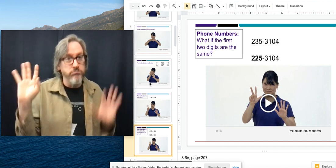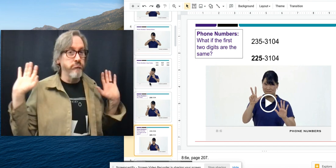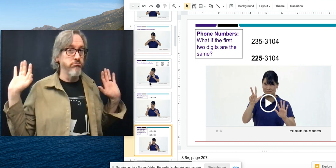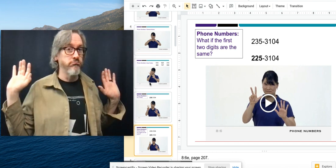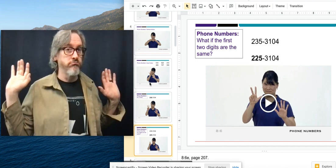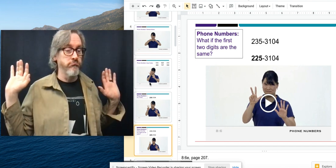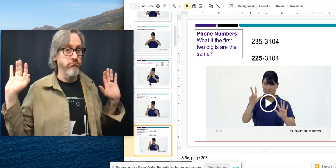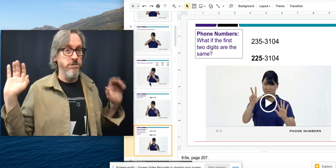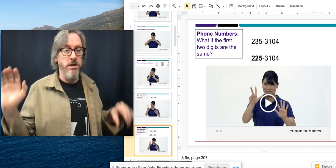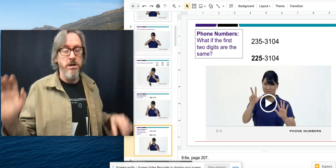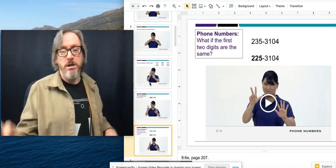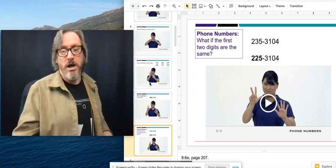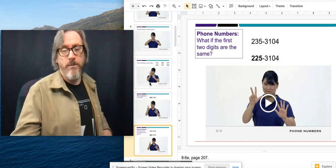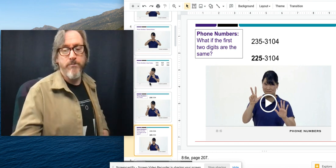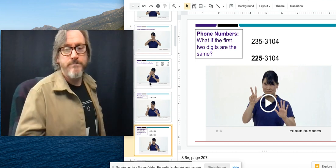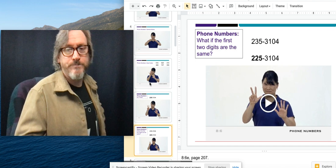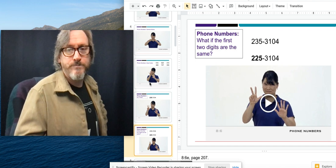3104.